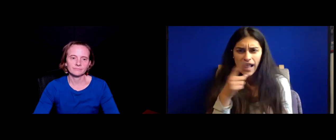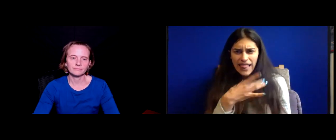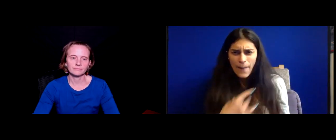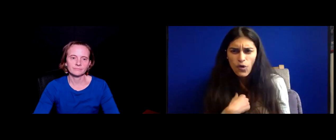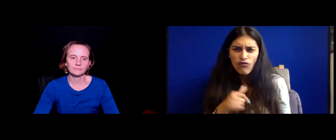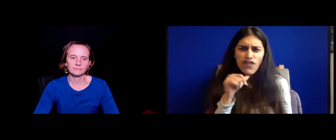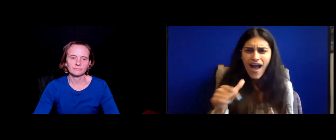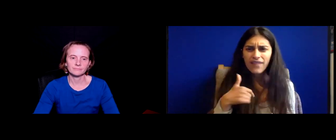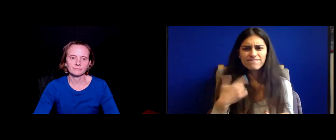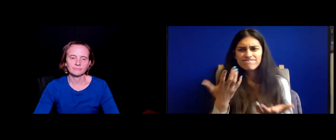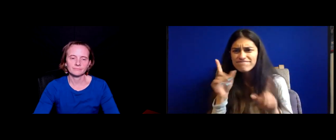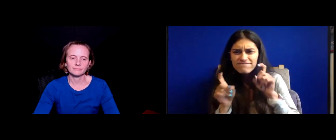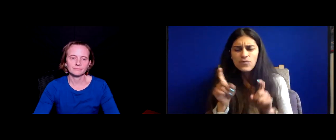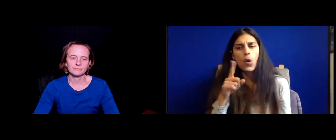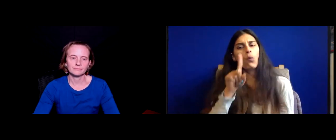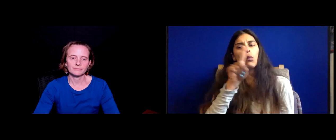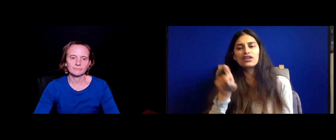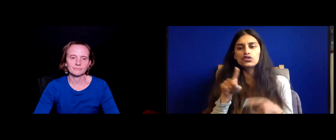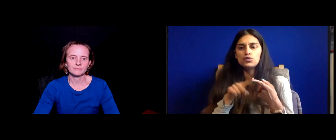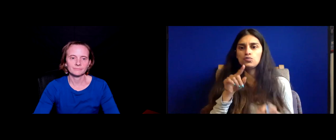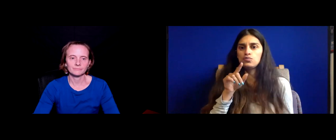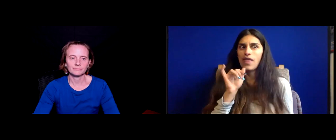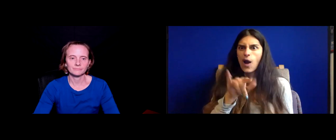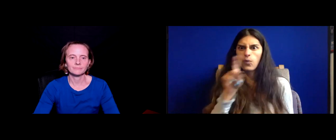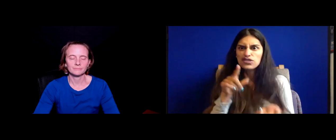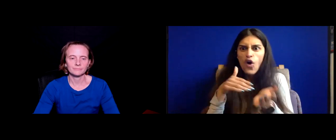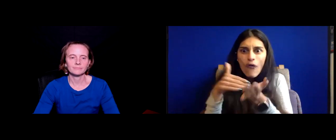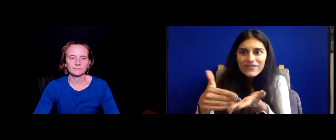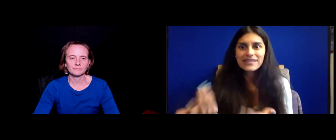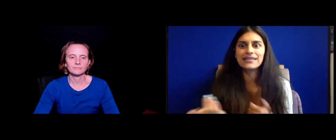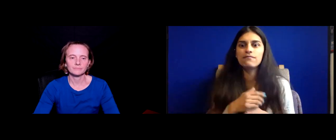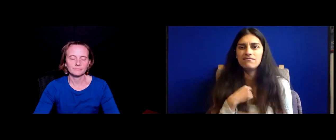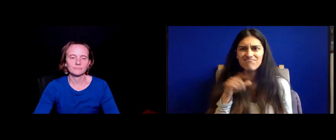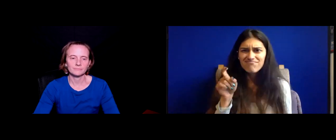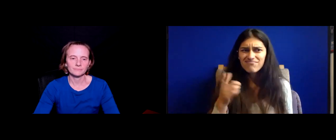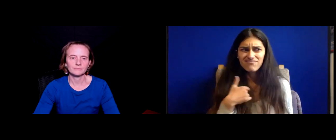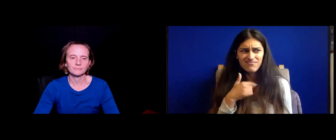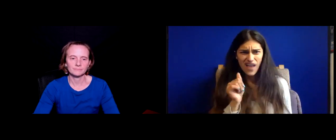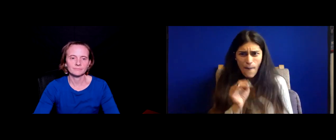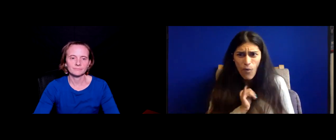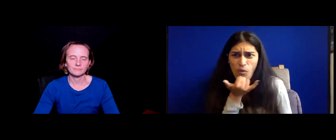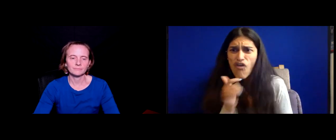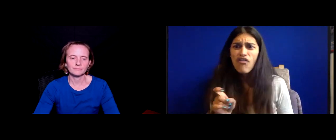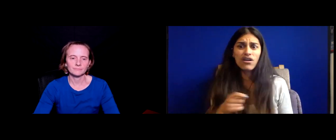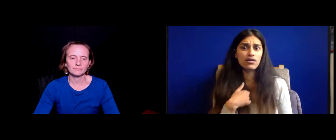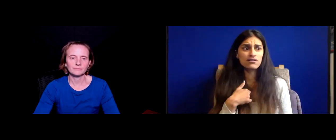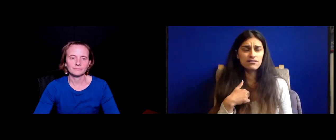I just, you know, I was kind of in a quandary, like, do they like me or not? I was